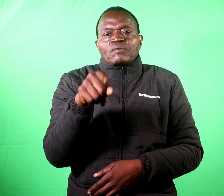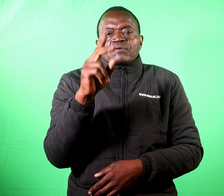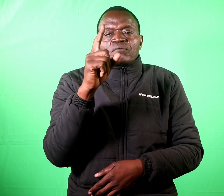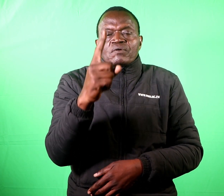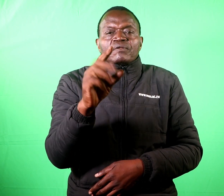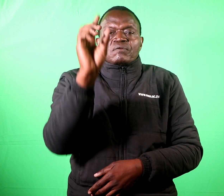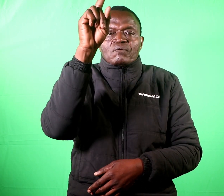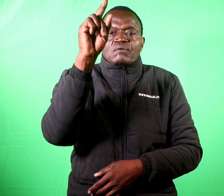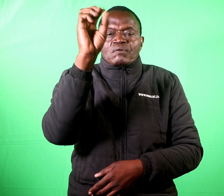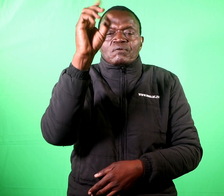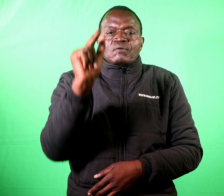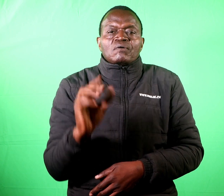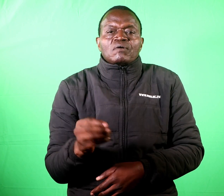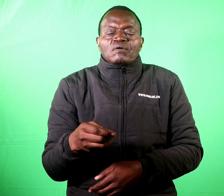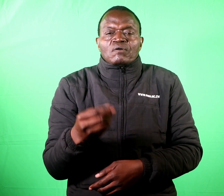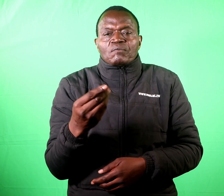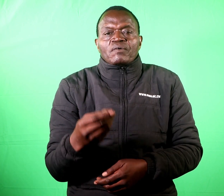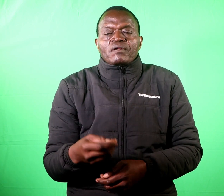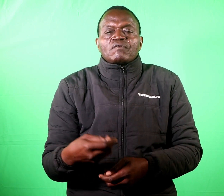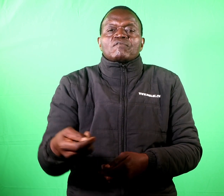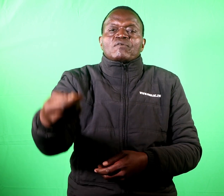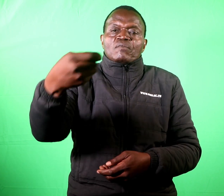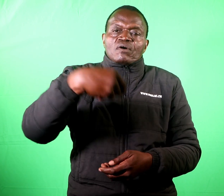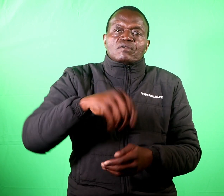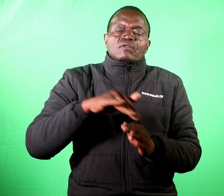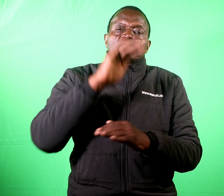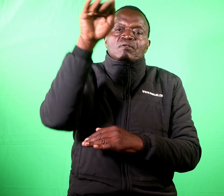28.1%, remittances or gifts from outside Zimbabwe